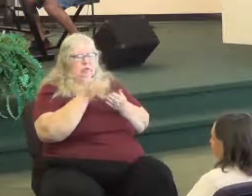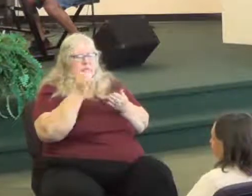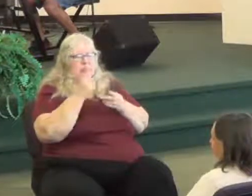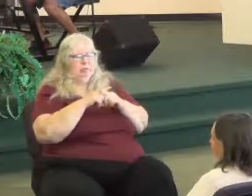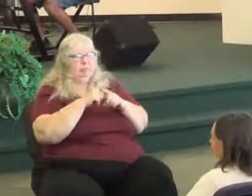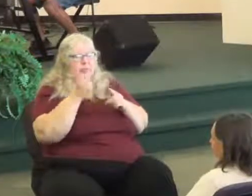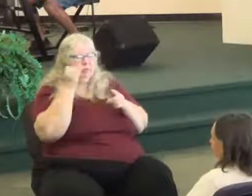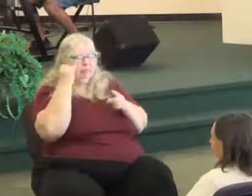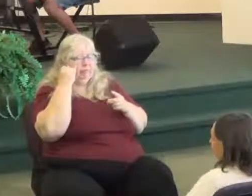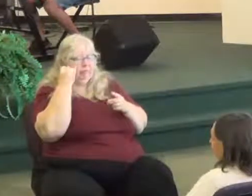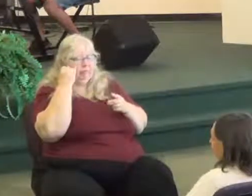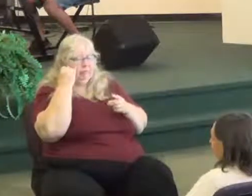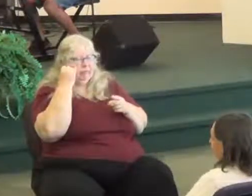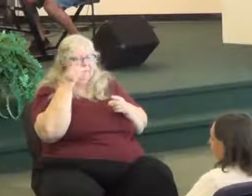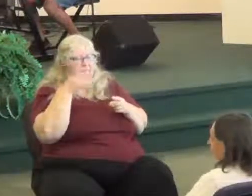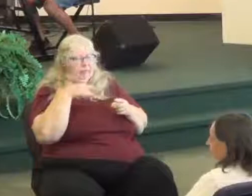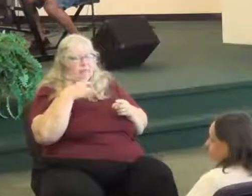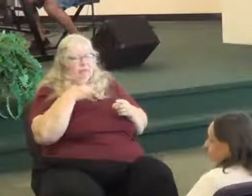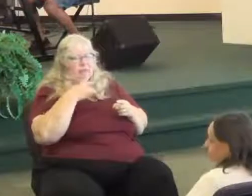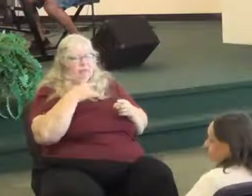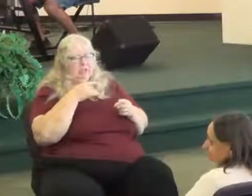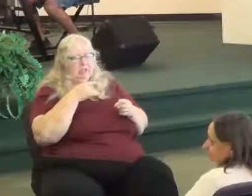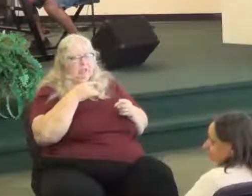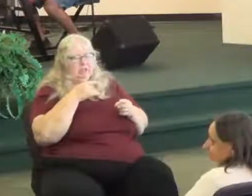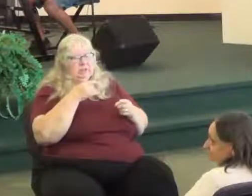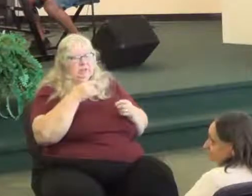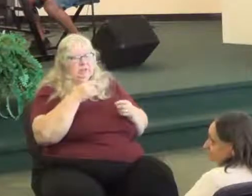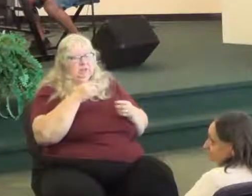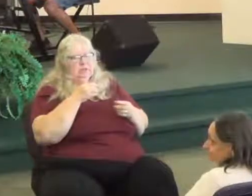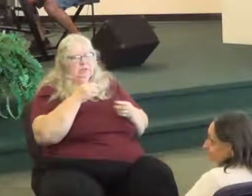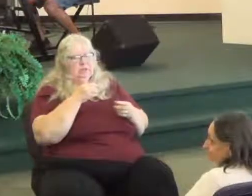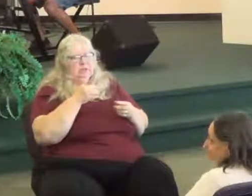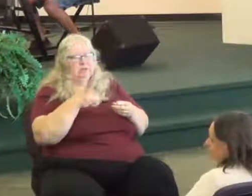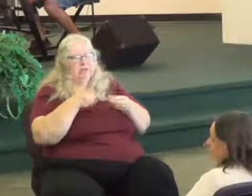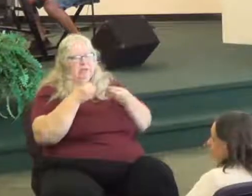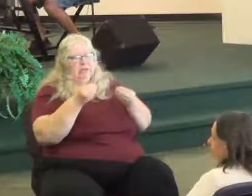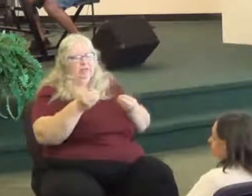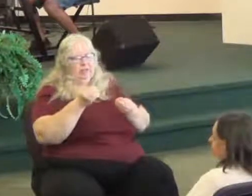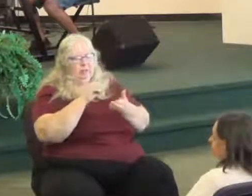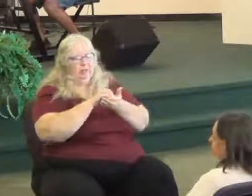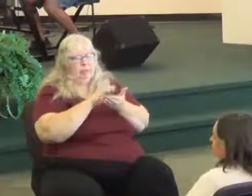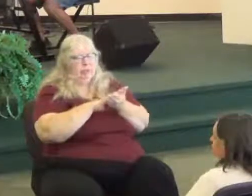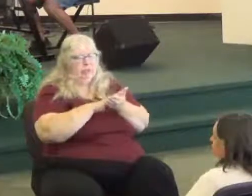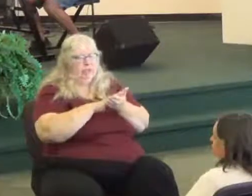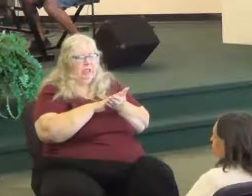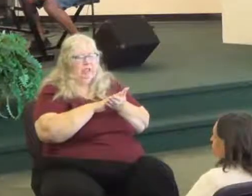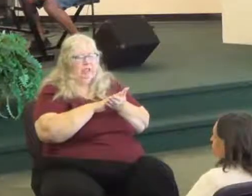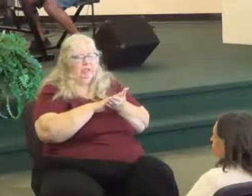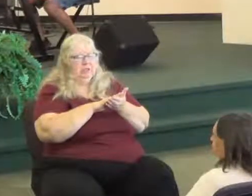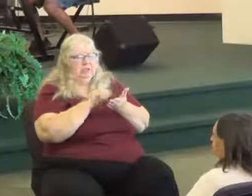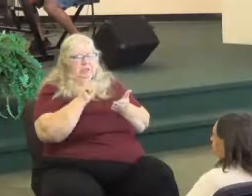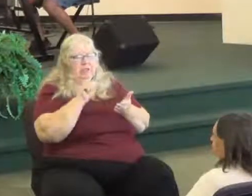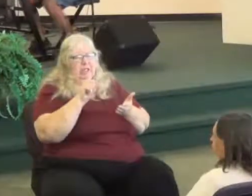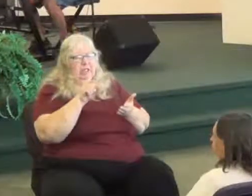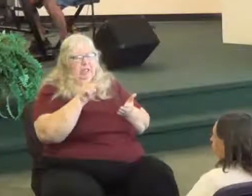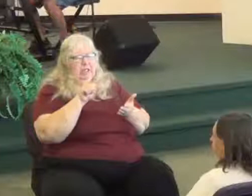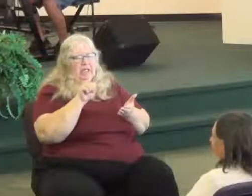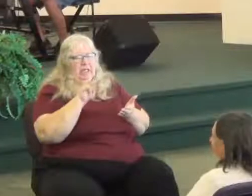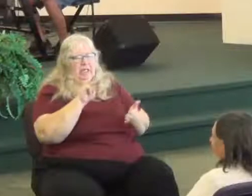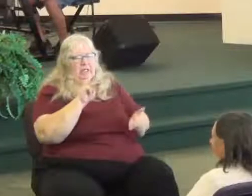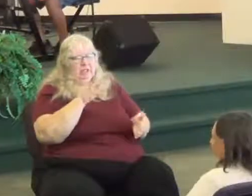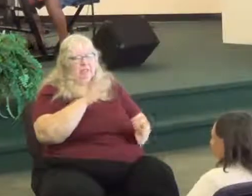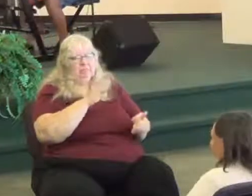it. Mark it school. Mark it Adam. Mark it Courtney that he left out that he's married to.